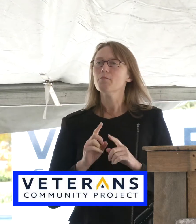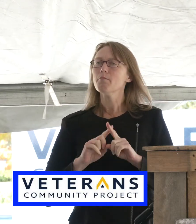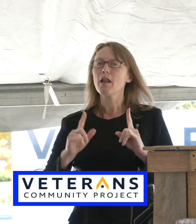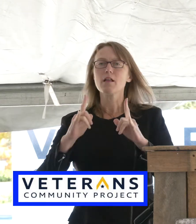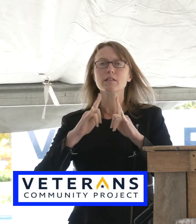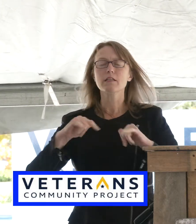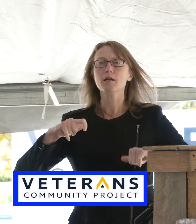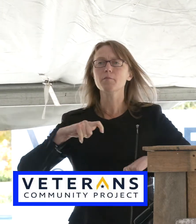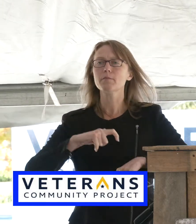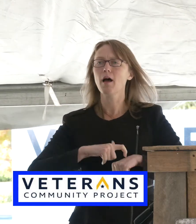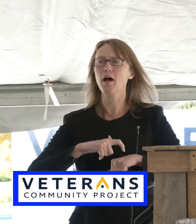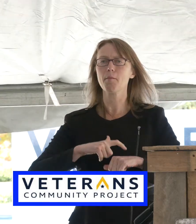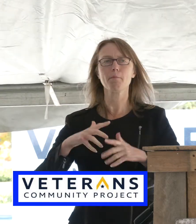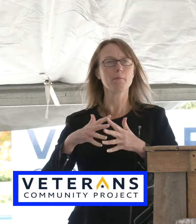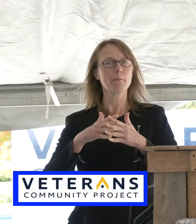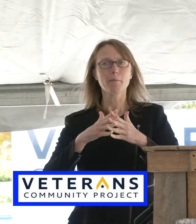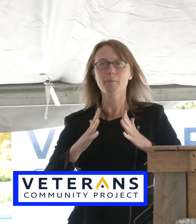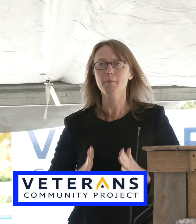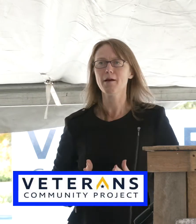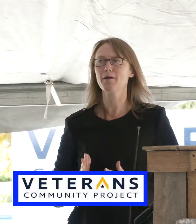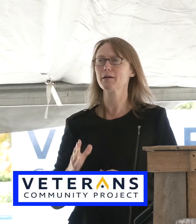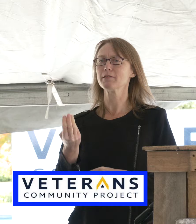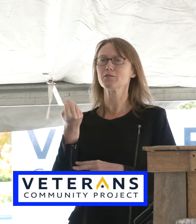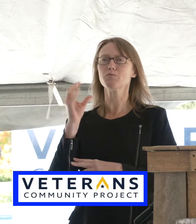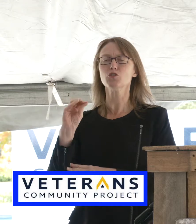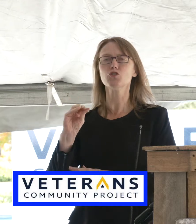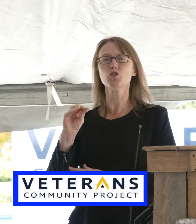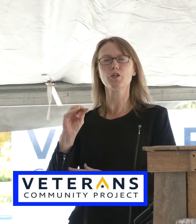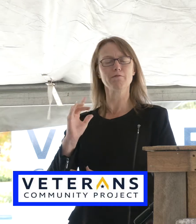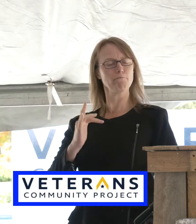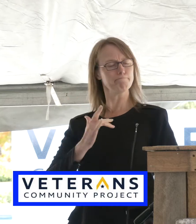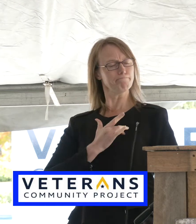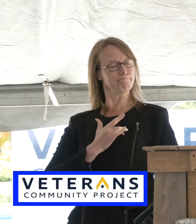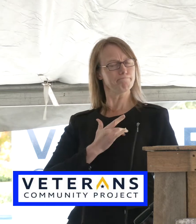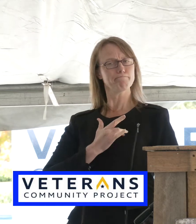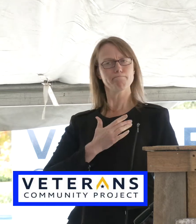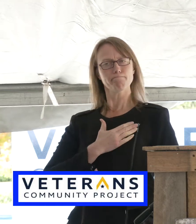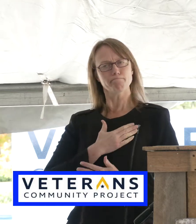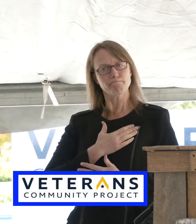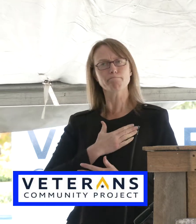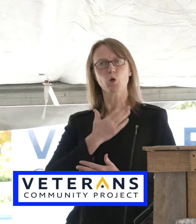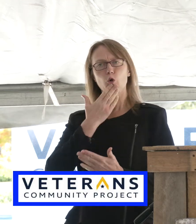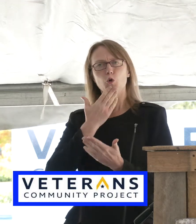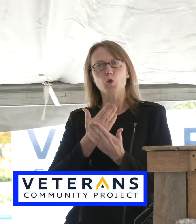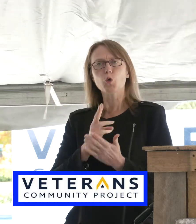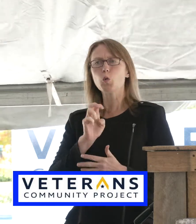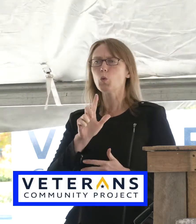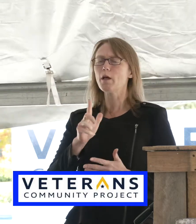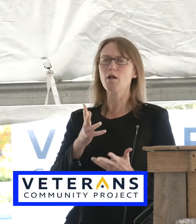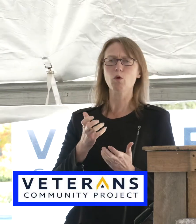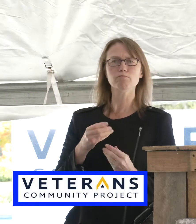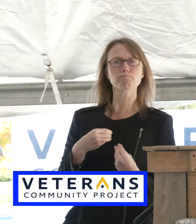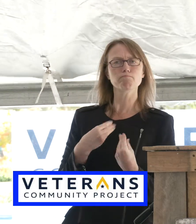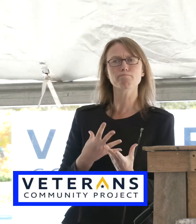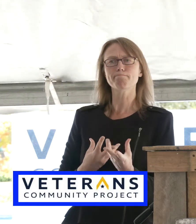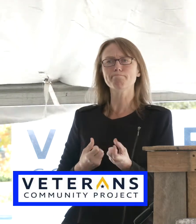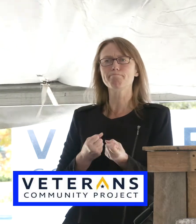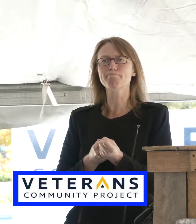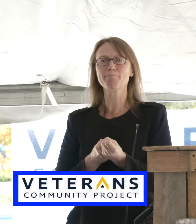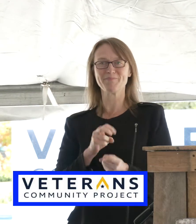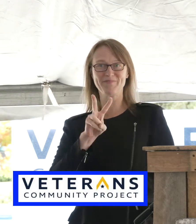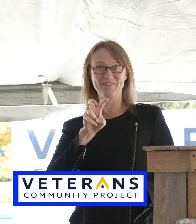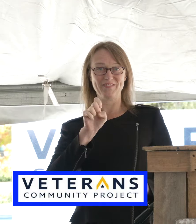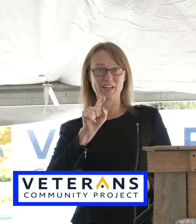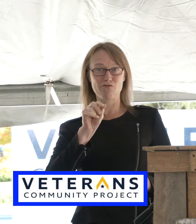that Americans, that Missourians want to extend to veterans. But they usually do not get the opportunity to do that. And Brian and the